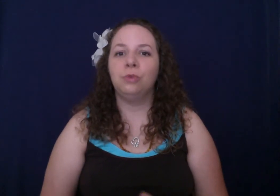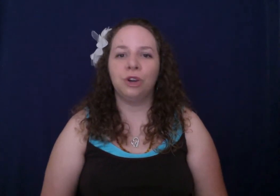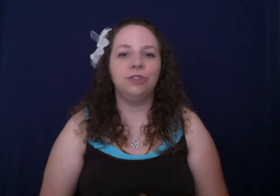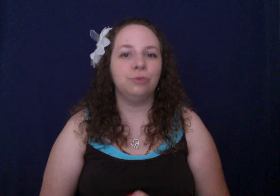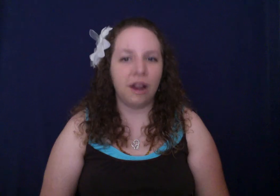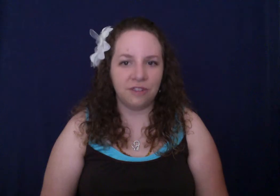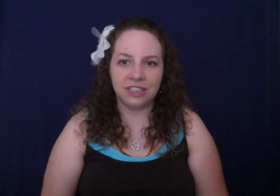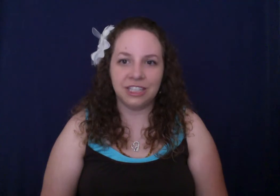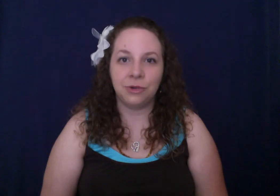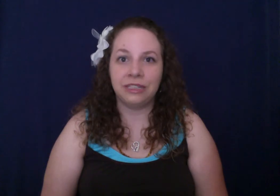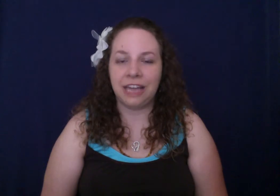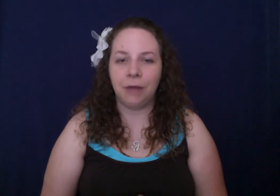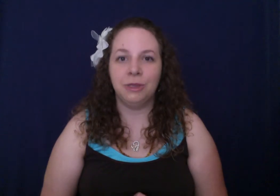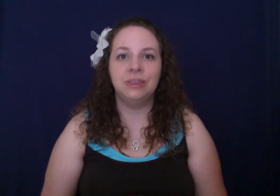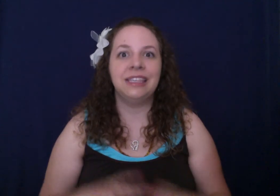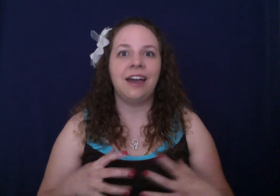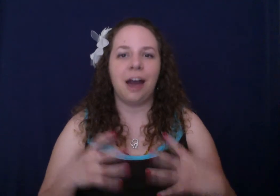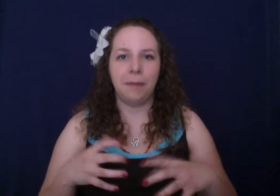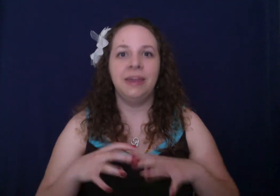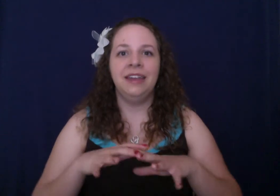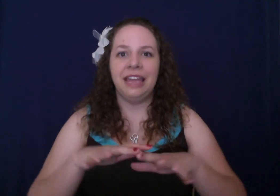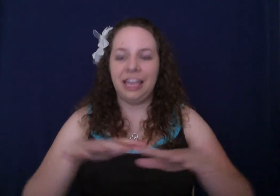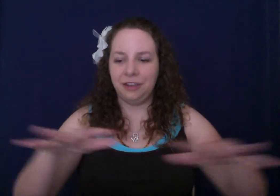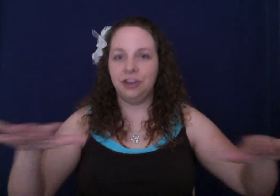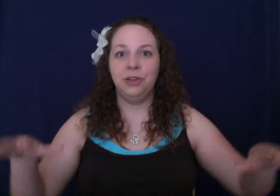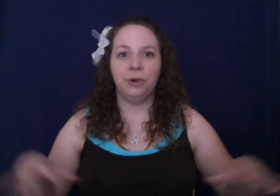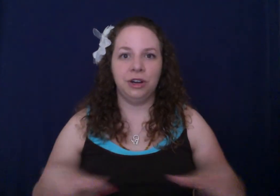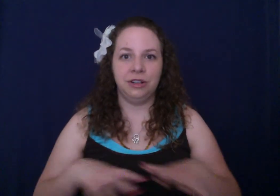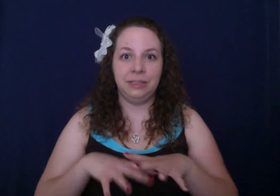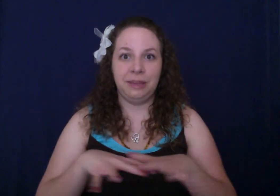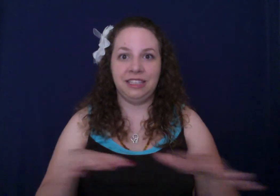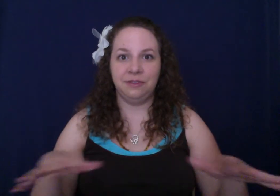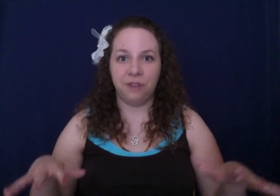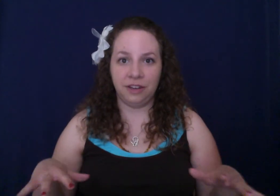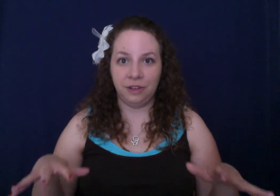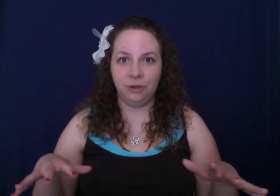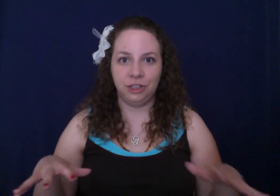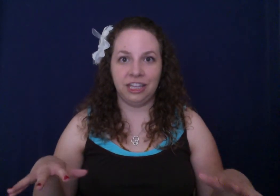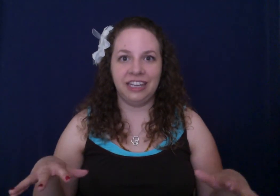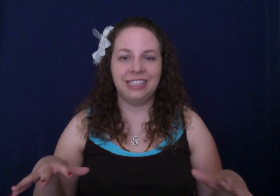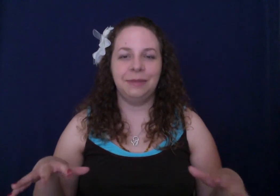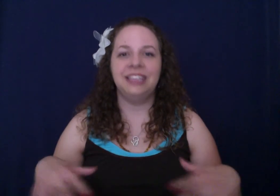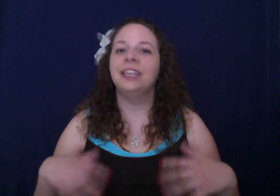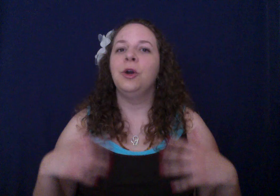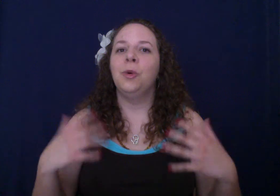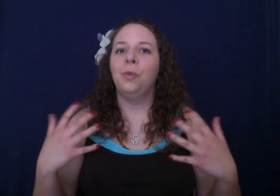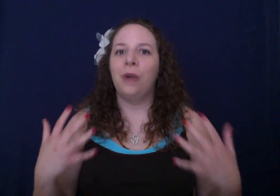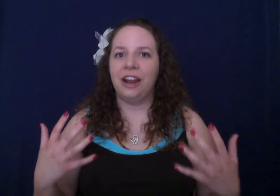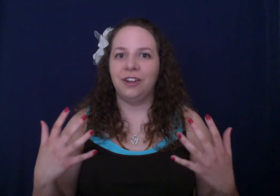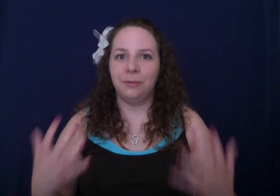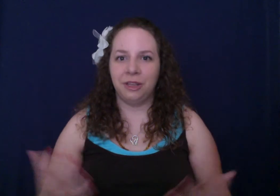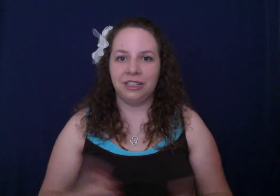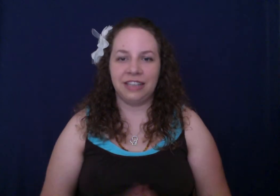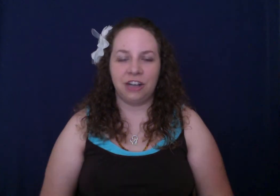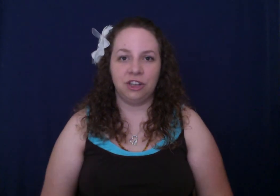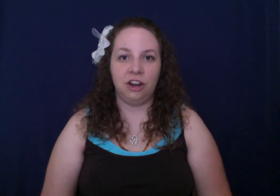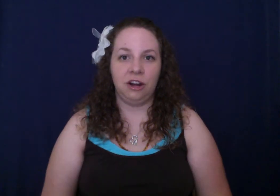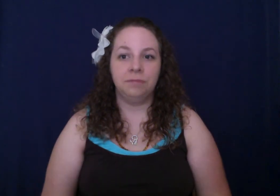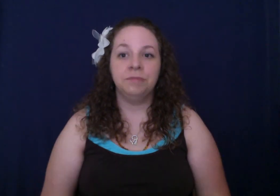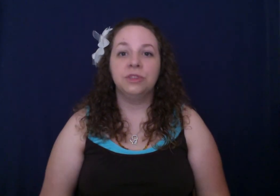world reference is going to help you set up in your space in front of you, your signing space, where the buildings actually are. So you're